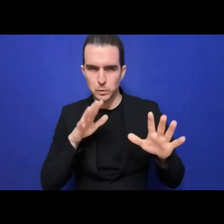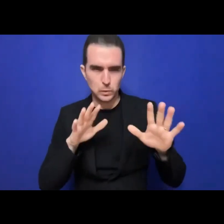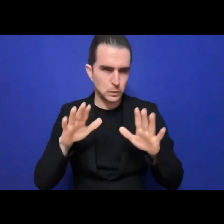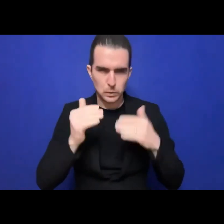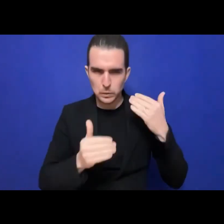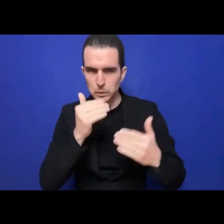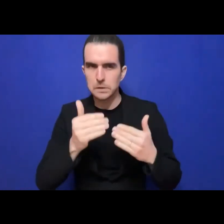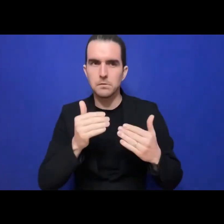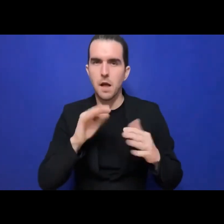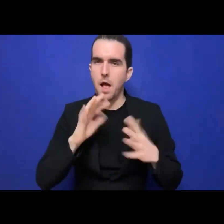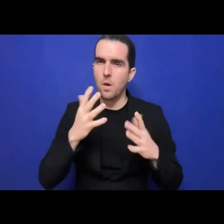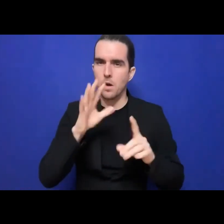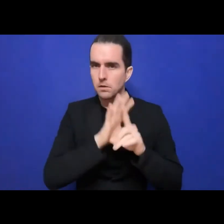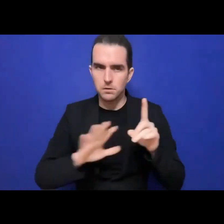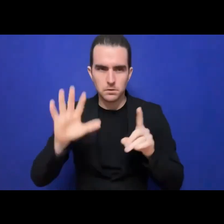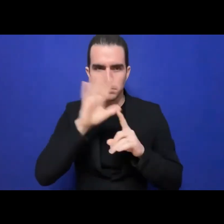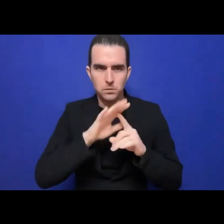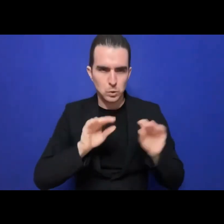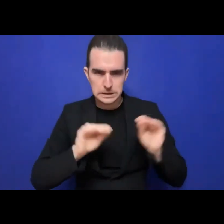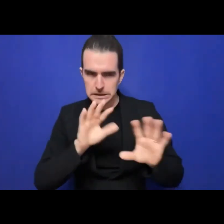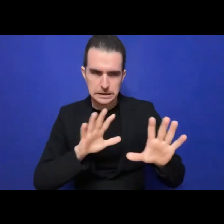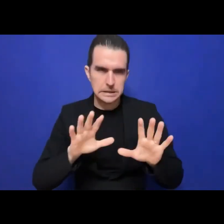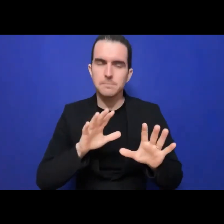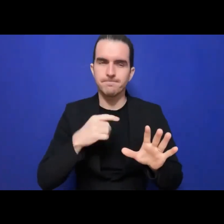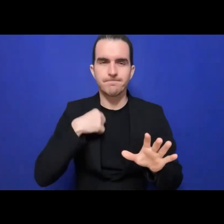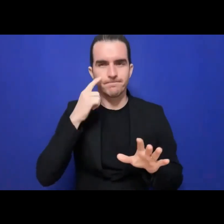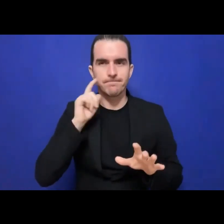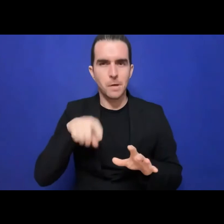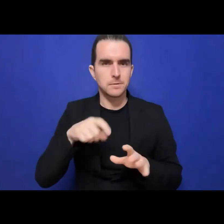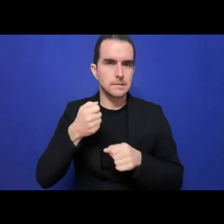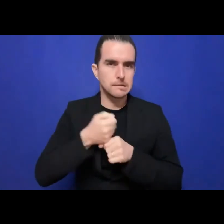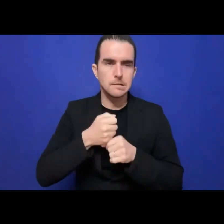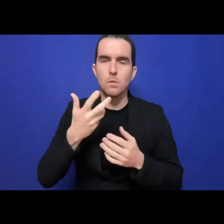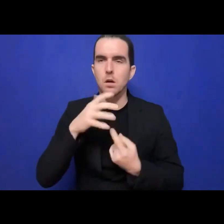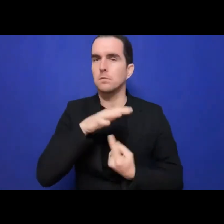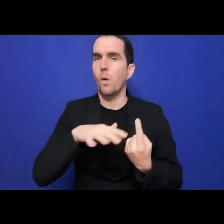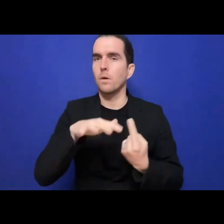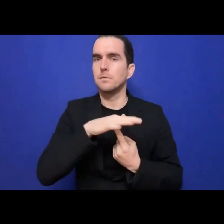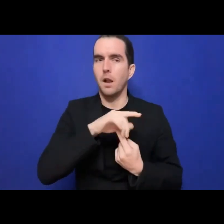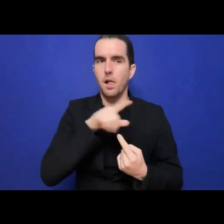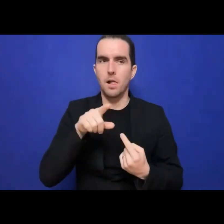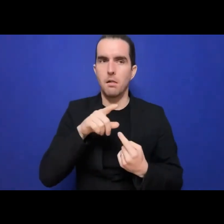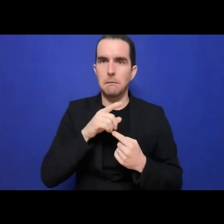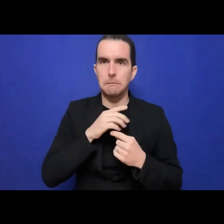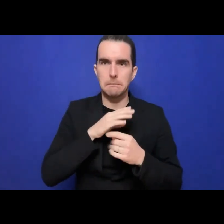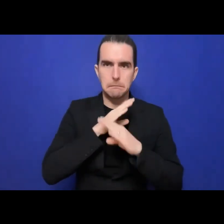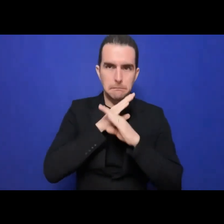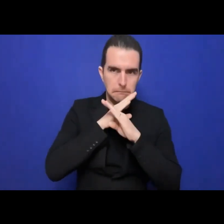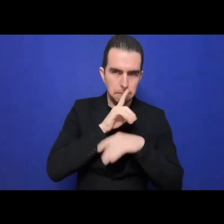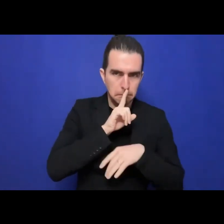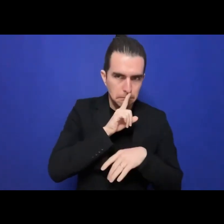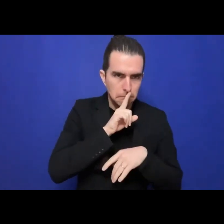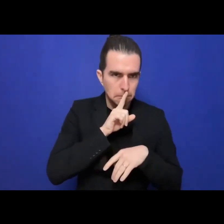to actually go to mental health clinic. And we actually have a lot of harassment cases that are reported at